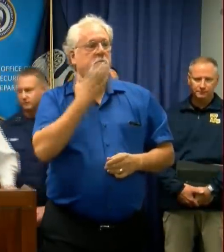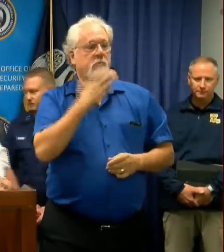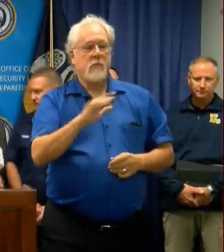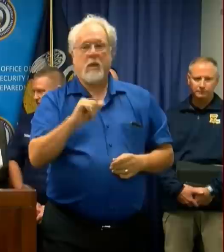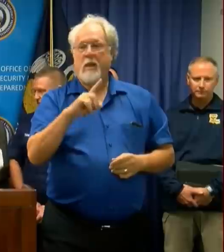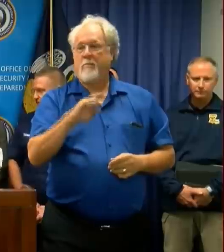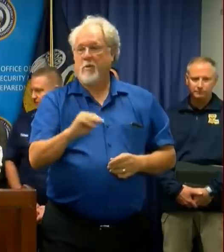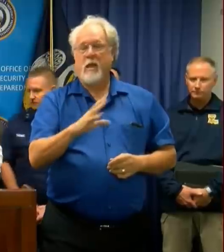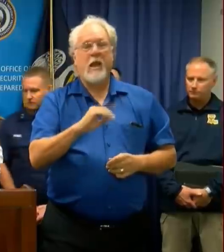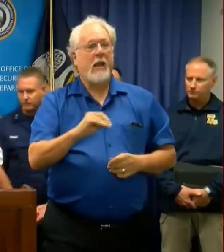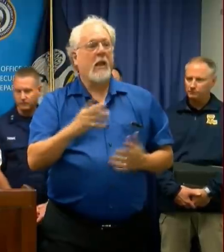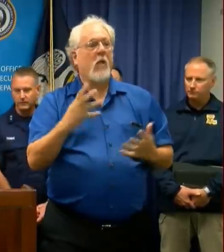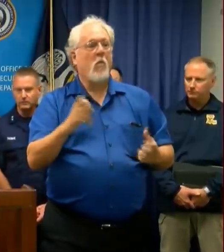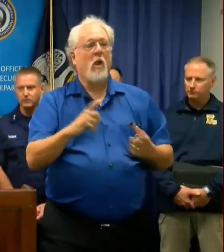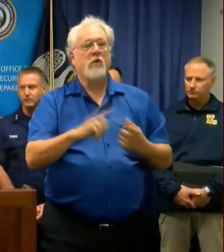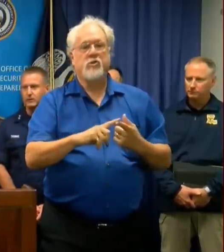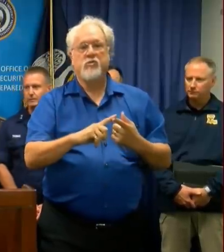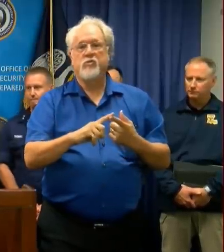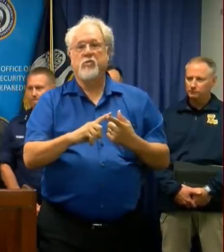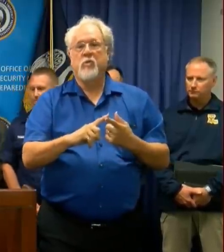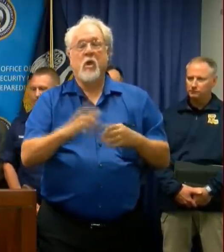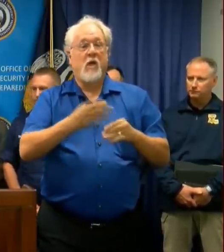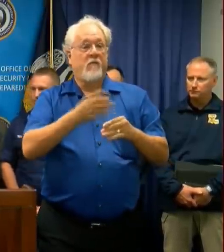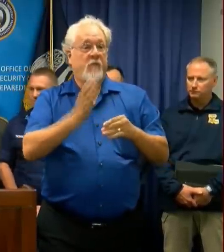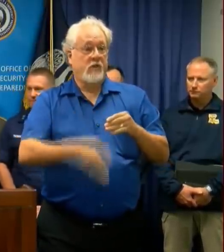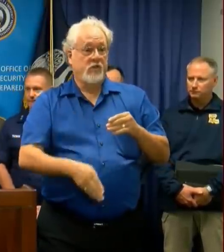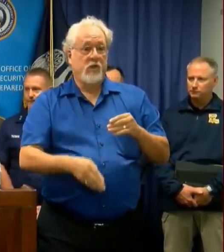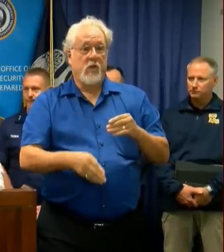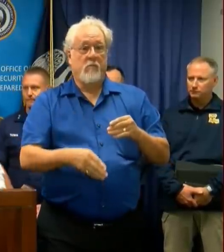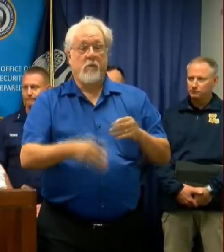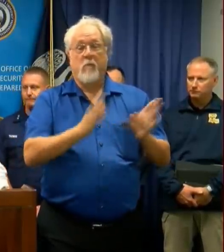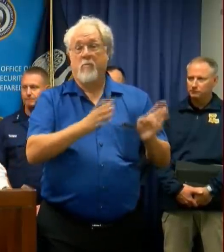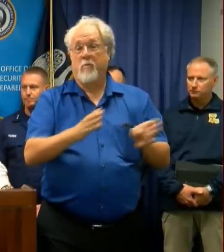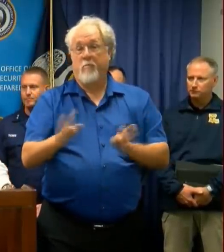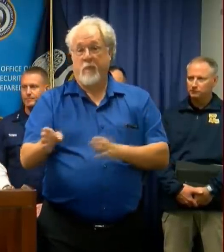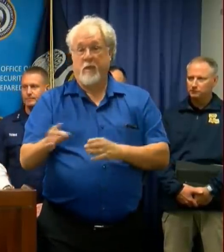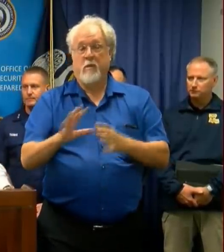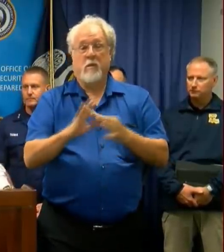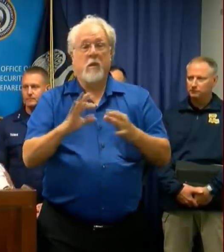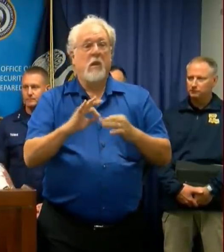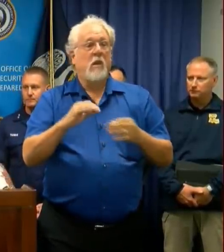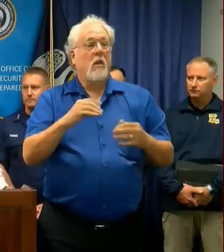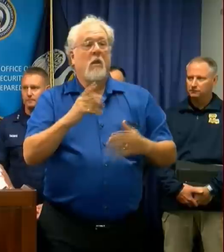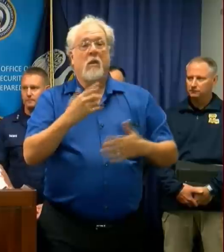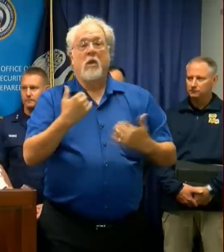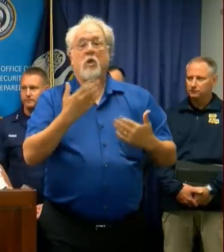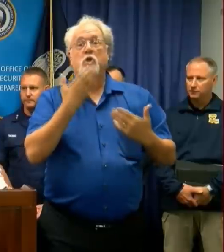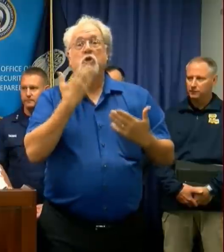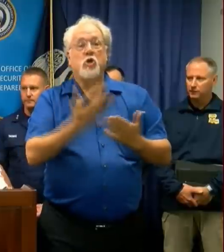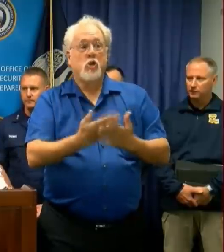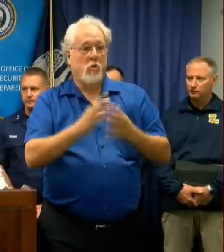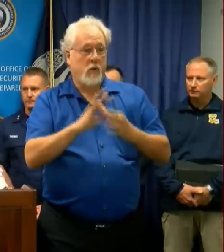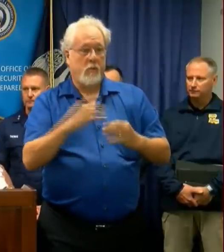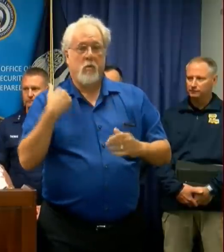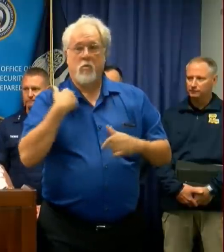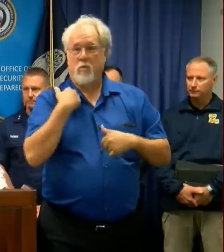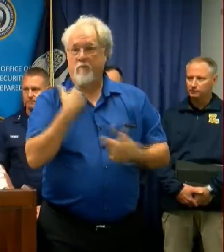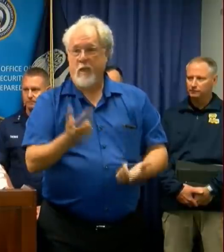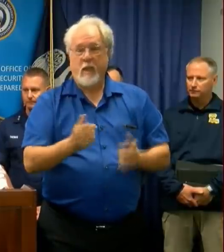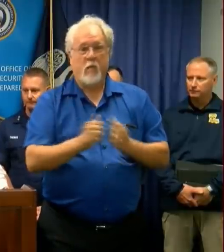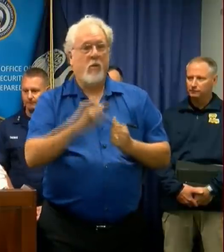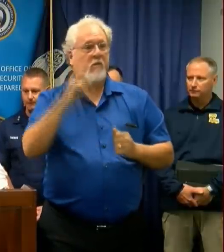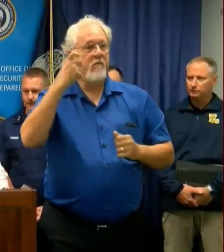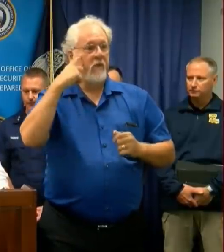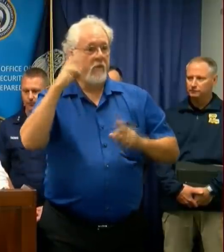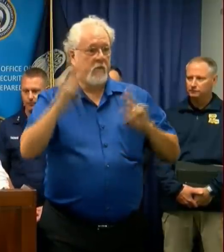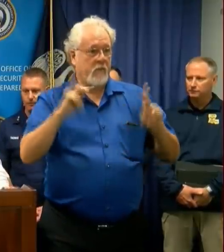Thank you, Admiral. And I do want to just finish up the prepared remarks by saying what a good relationship we've had with our